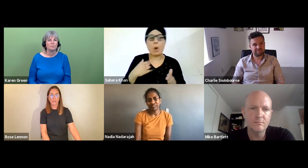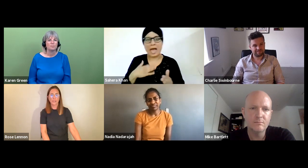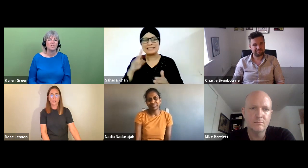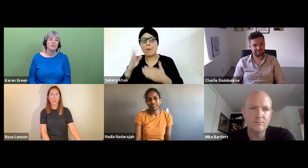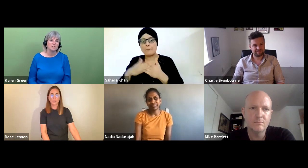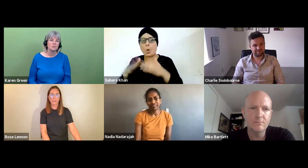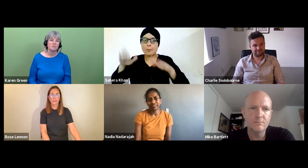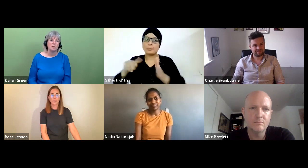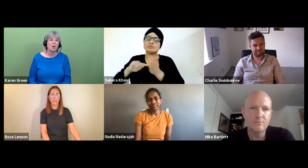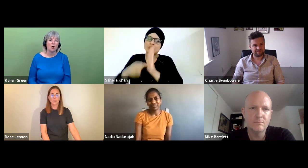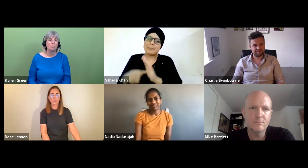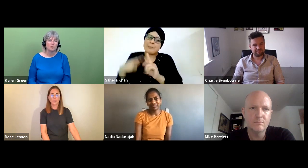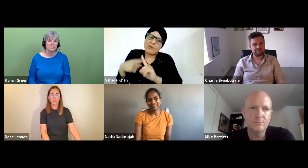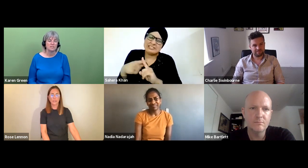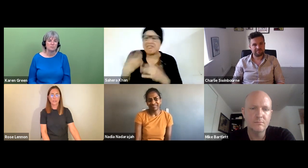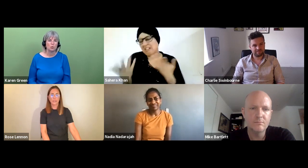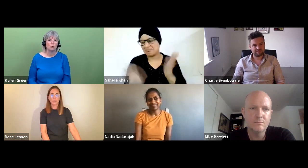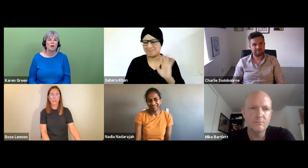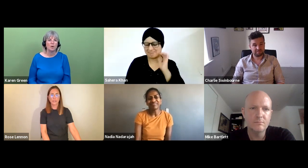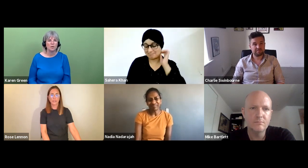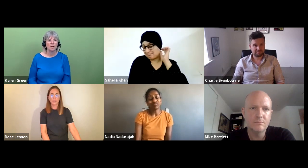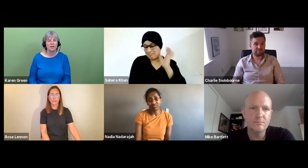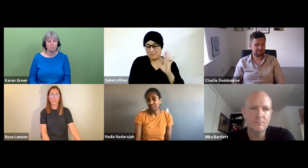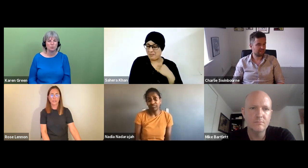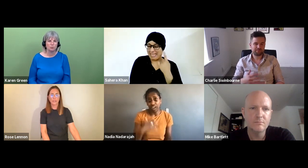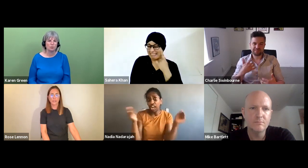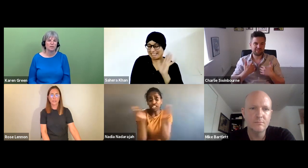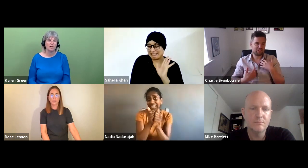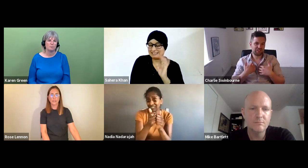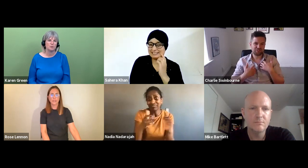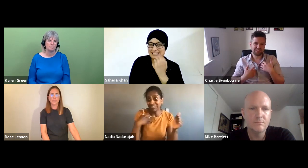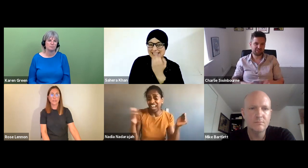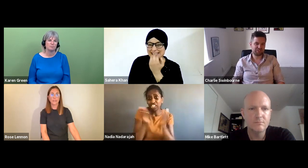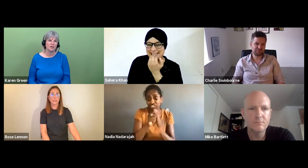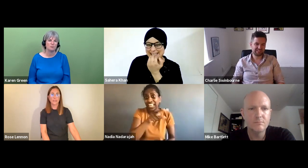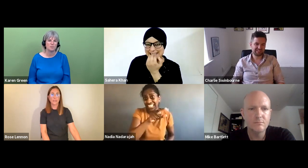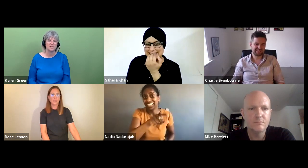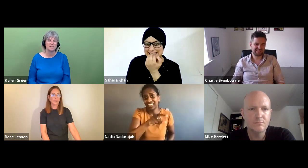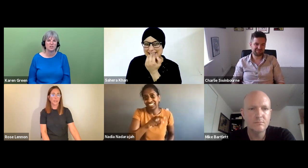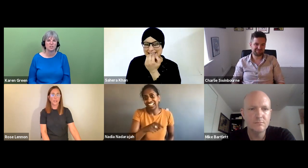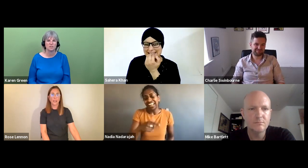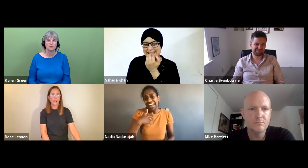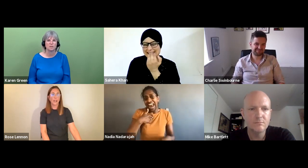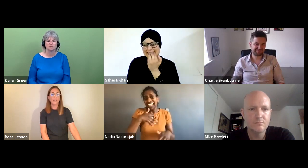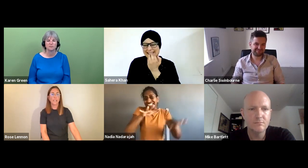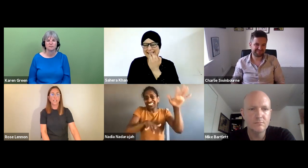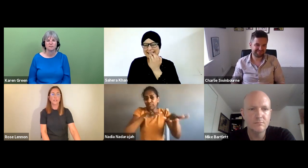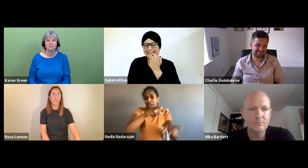But so deaf people are represented more, but I would like more Muslim representation as well. I really agree